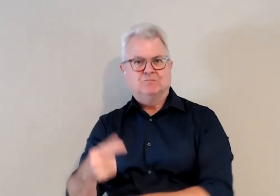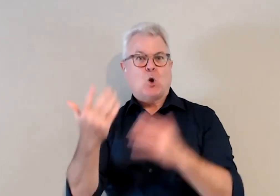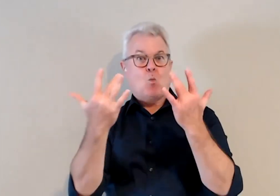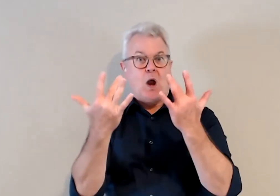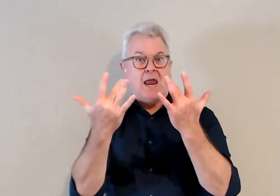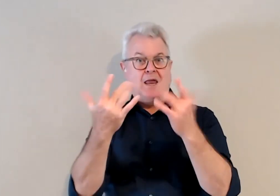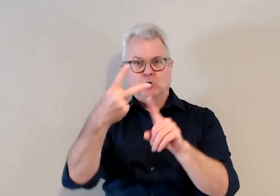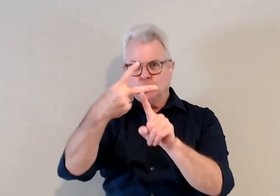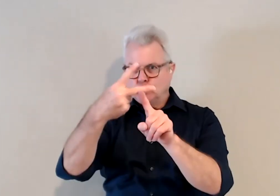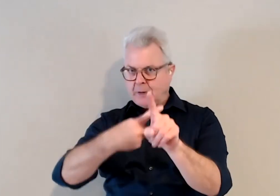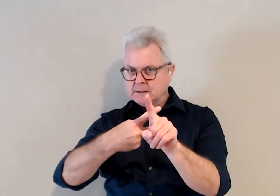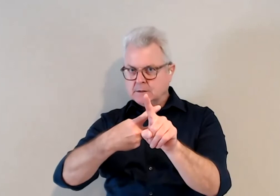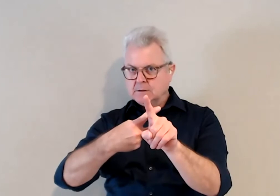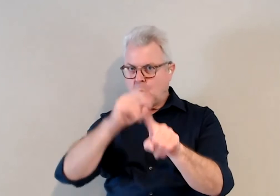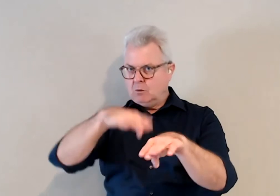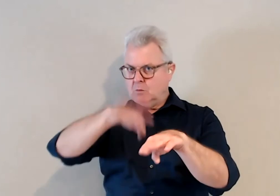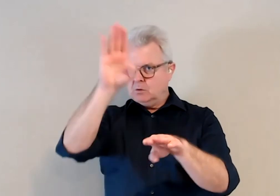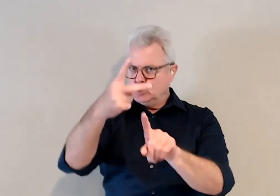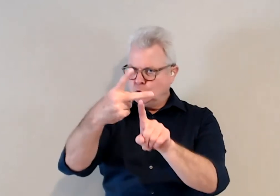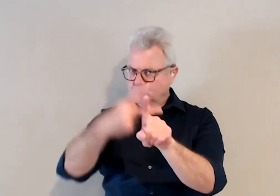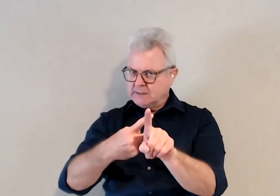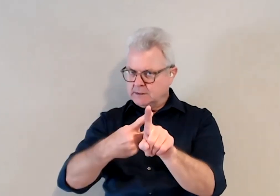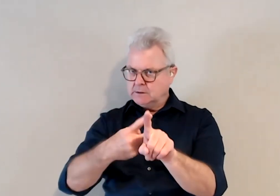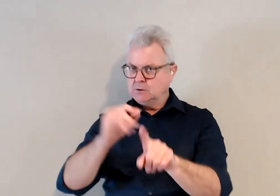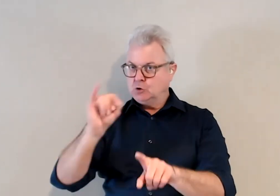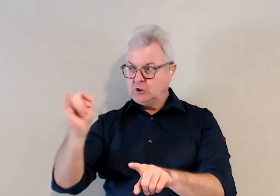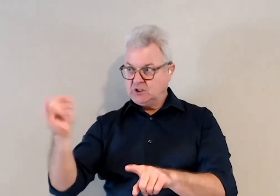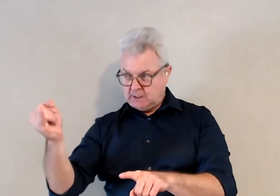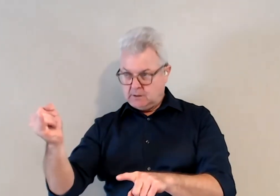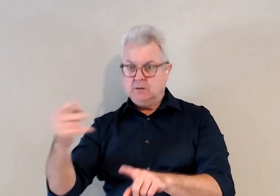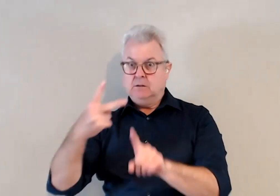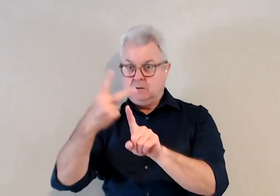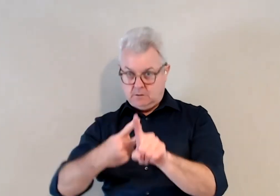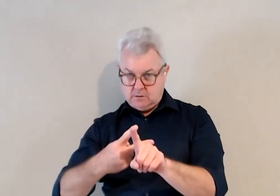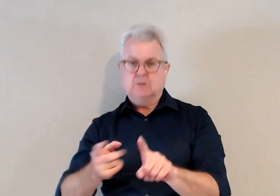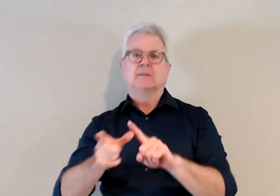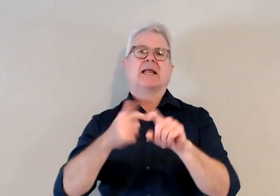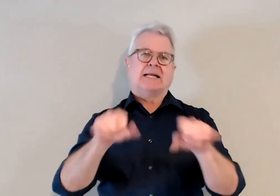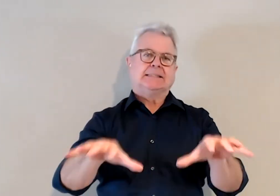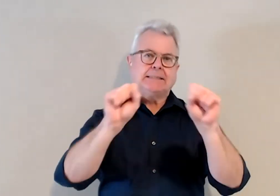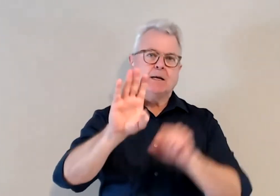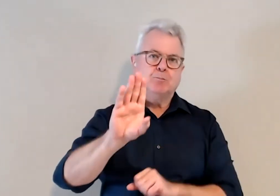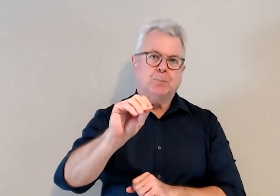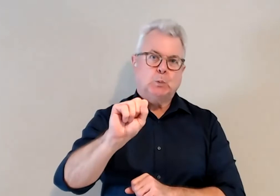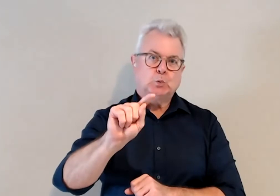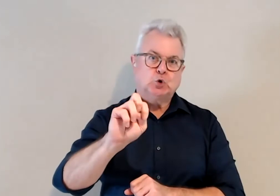Those people should wait for the booster from Johnson & Johnson, and they have to wait at least 2 months before they can get that shot.